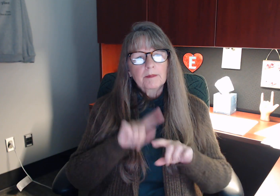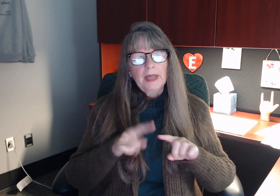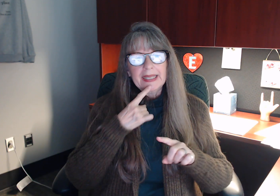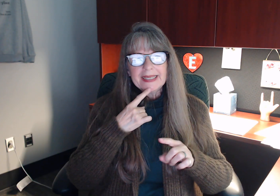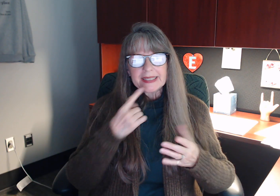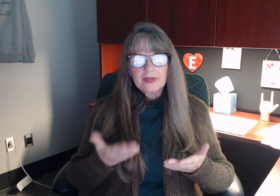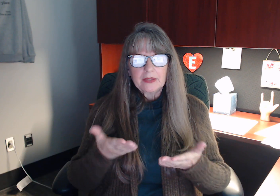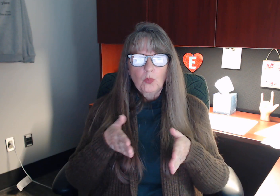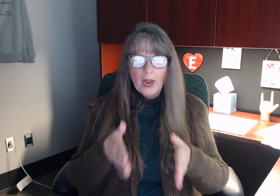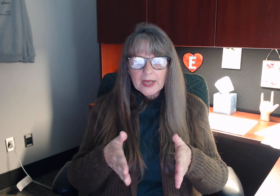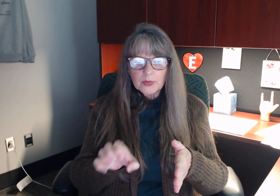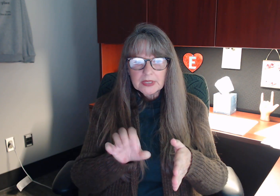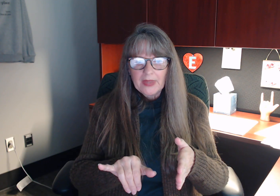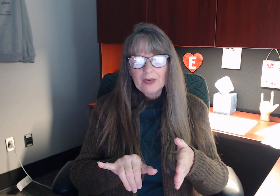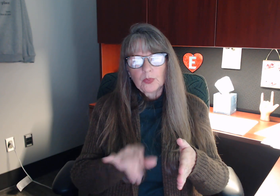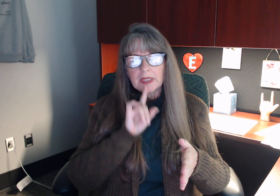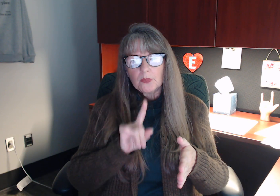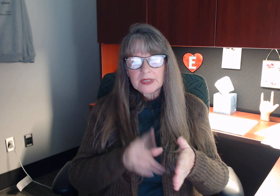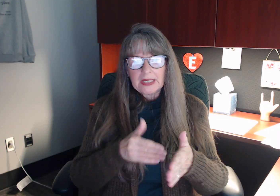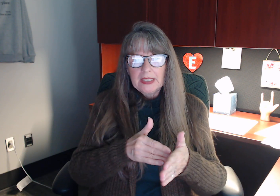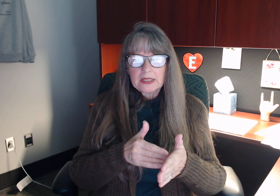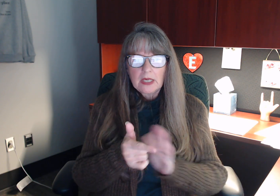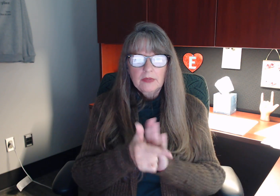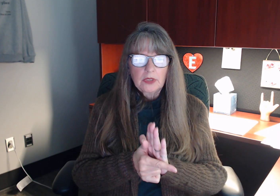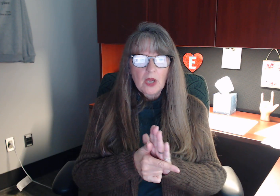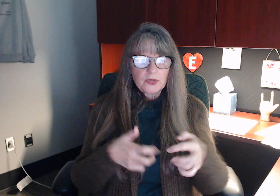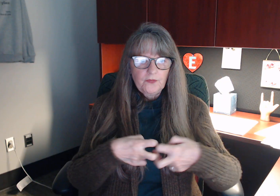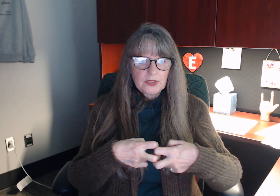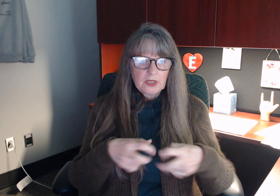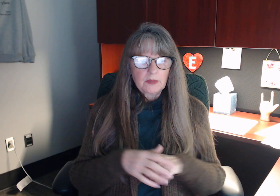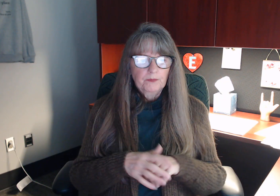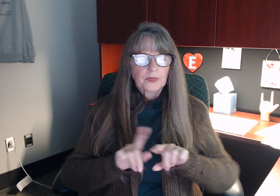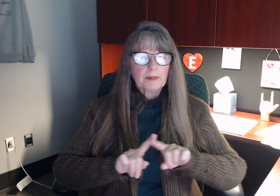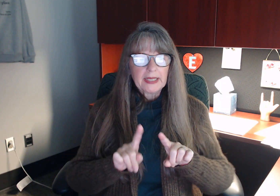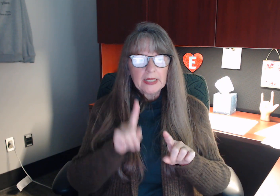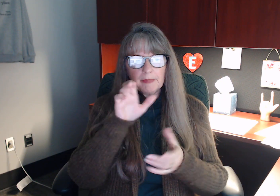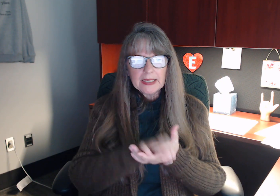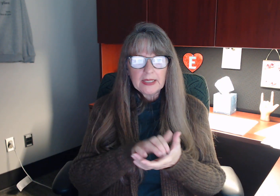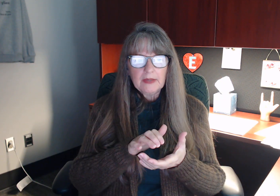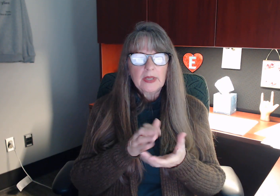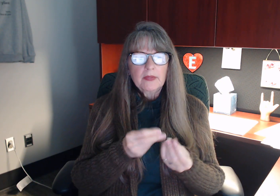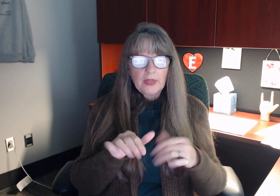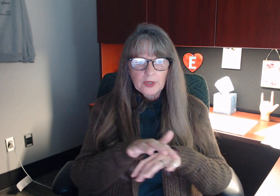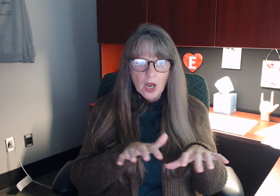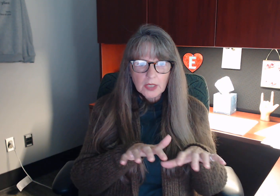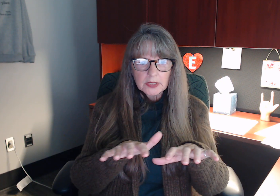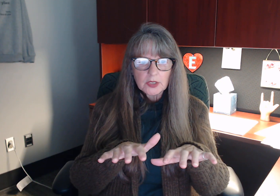And he said that the way it was done, it really was against the laws of physics. But he believed that the continents